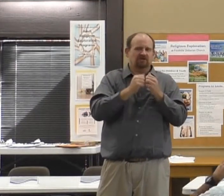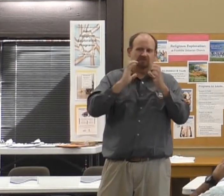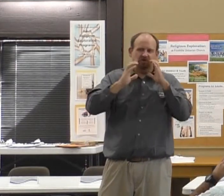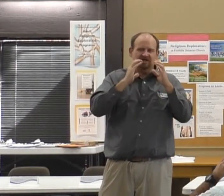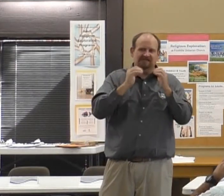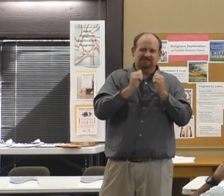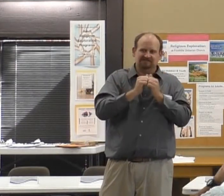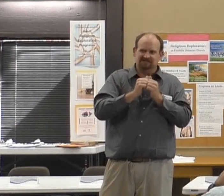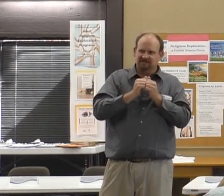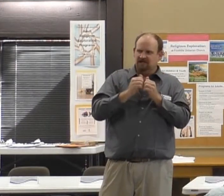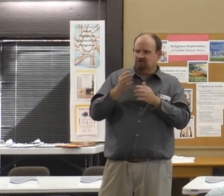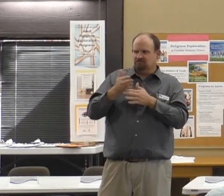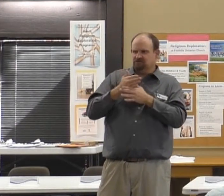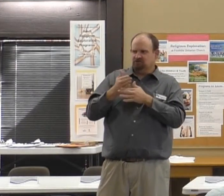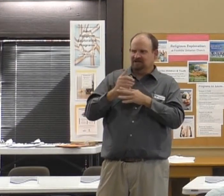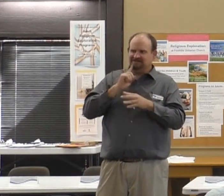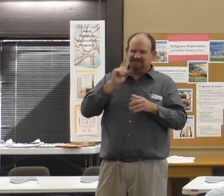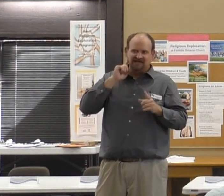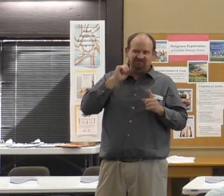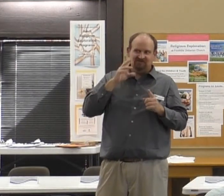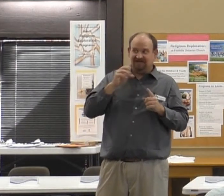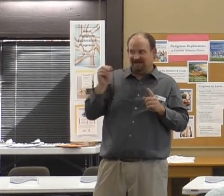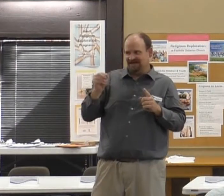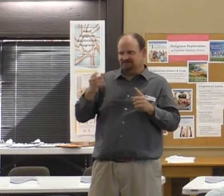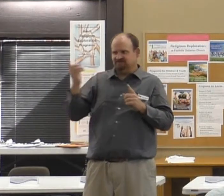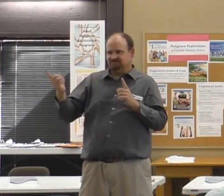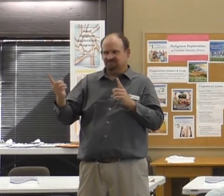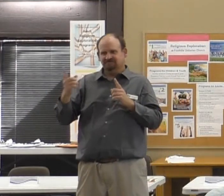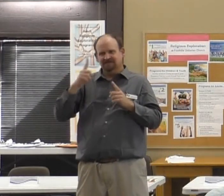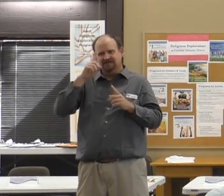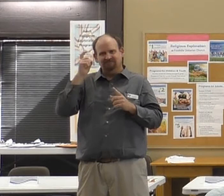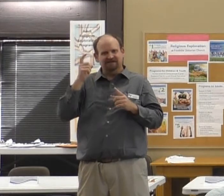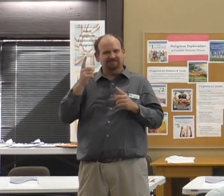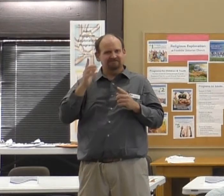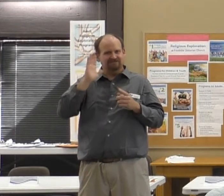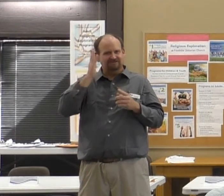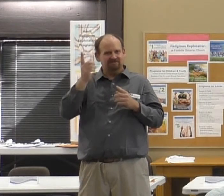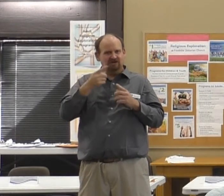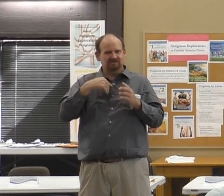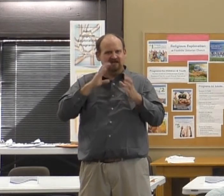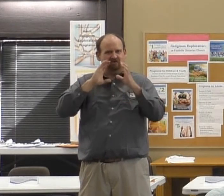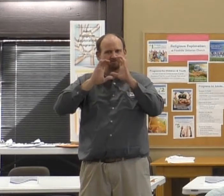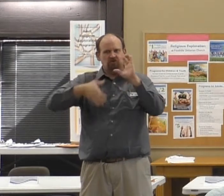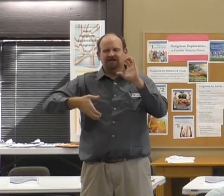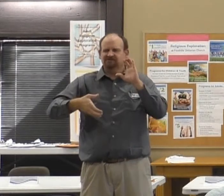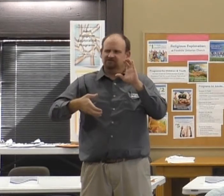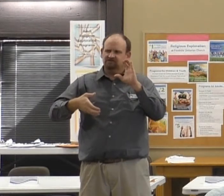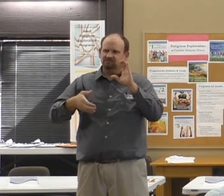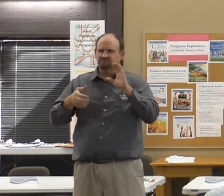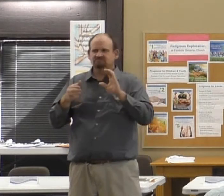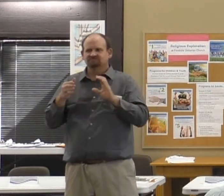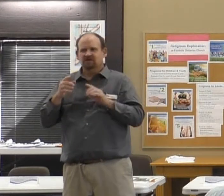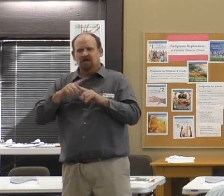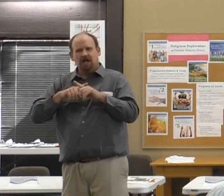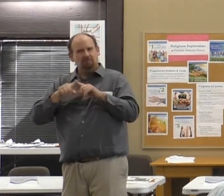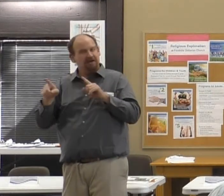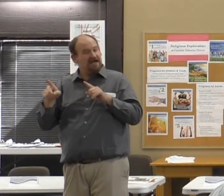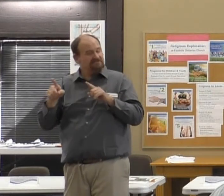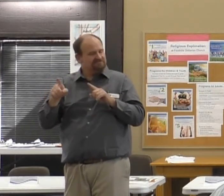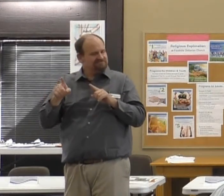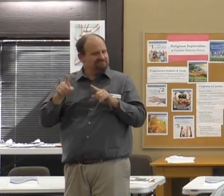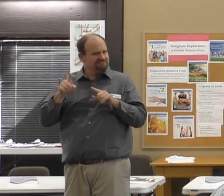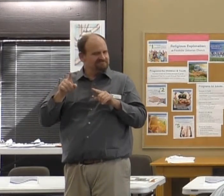Really, those are the top four where we have noticed a communication breakdown, and we have faced that pretty